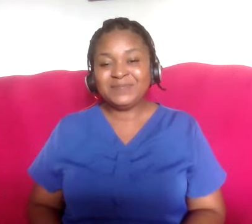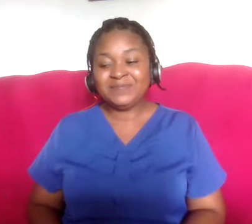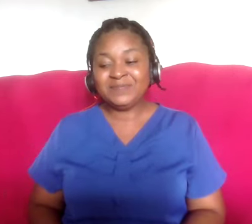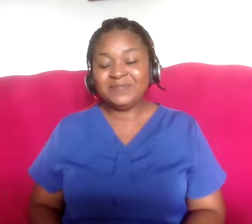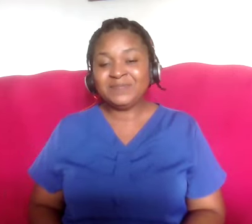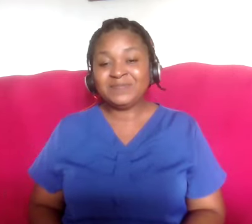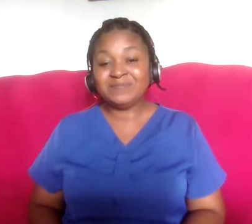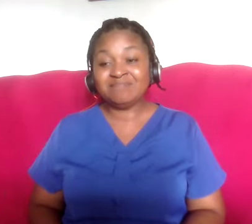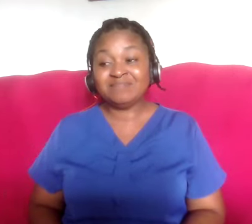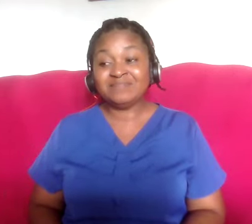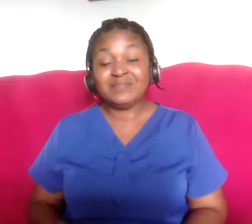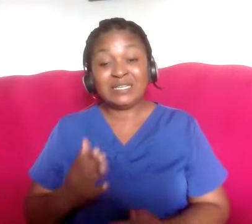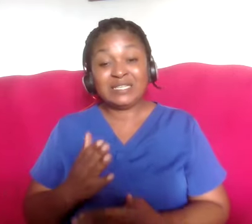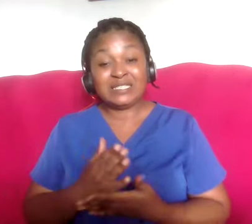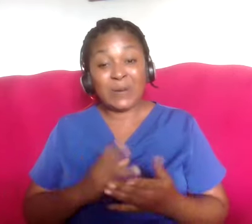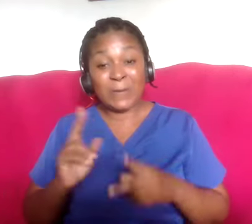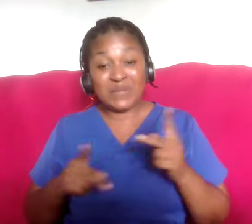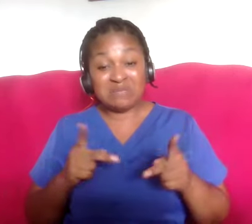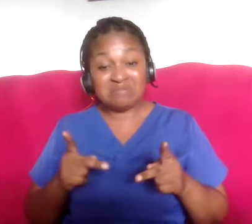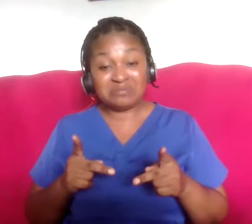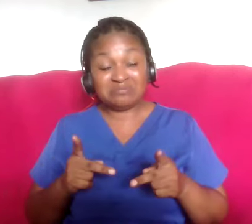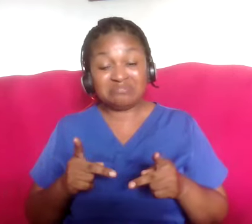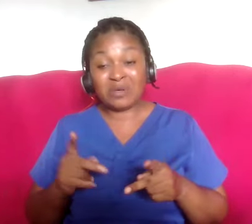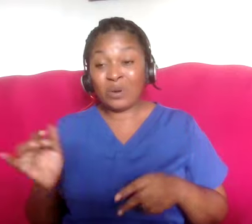Some even dip their hands in the ocean,